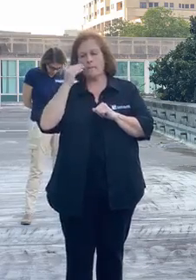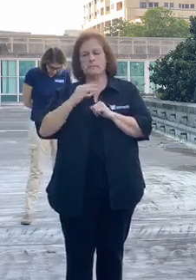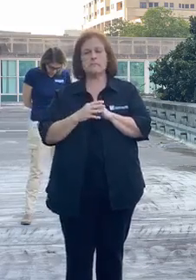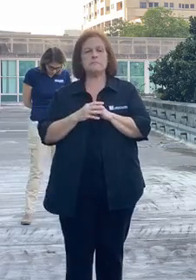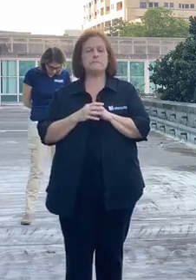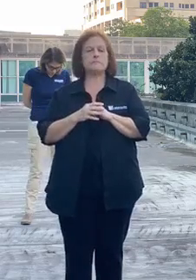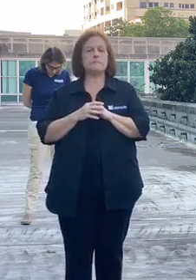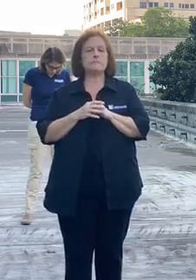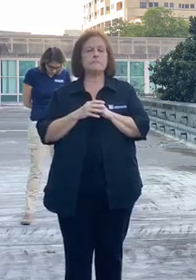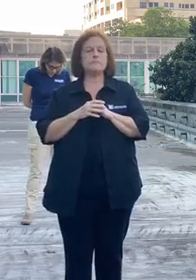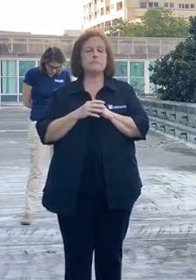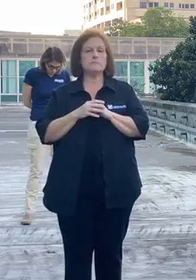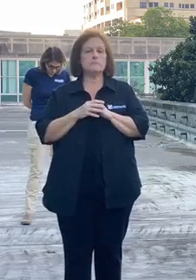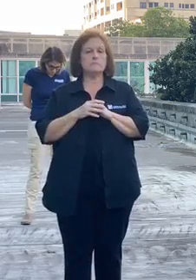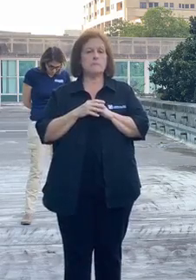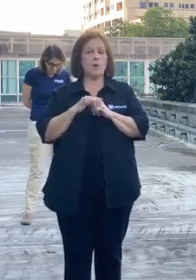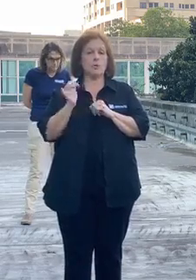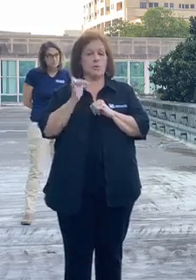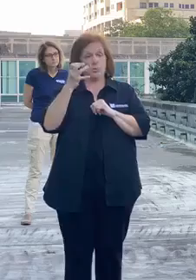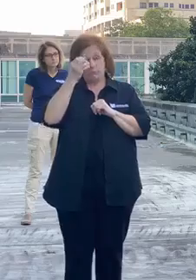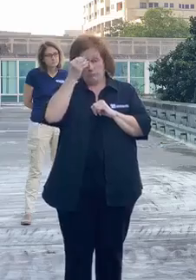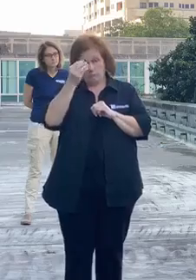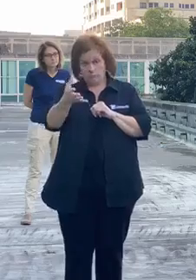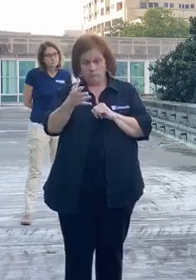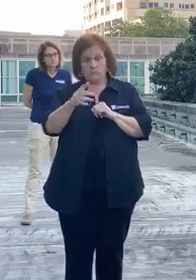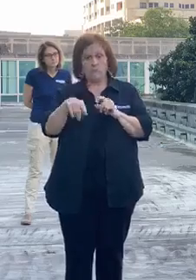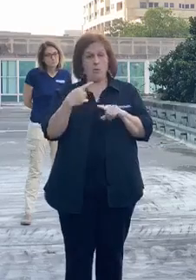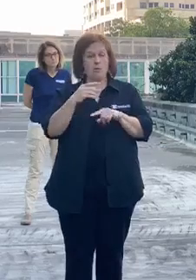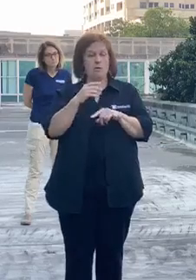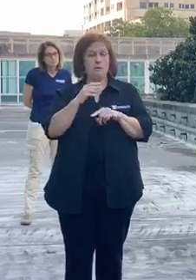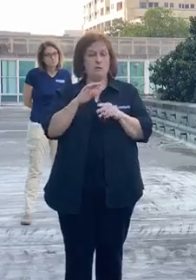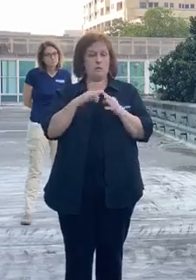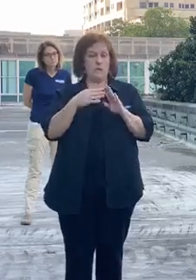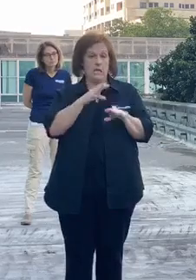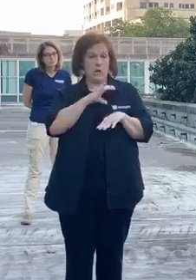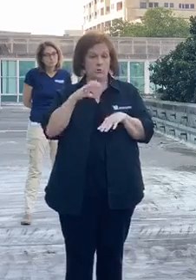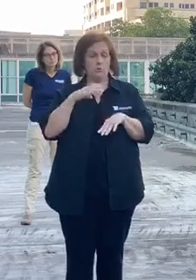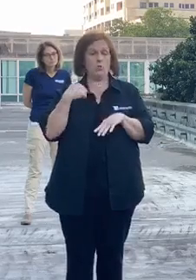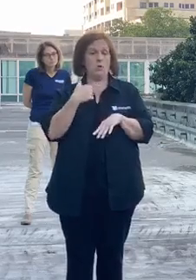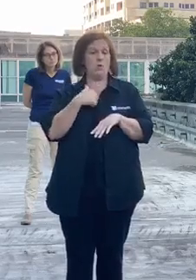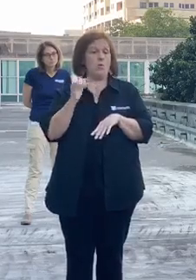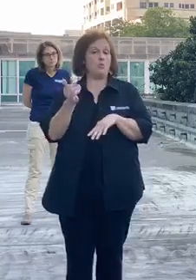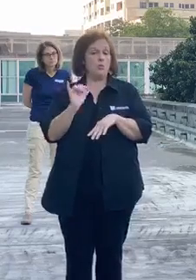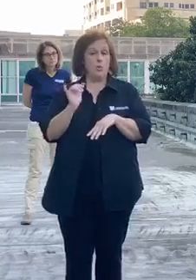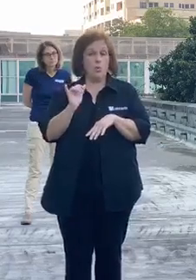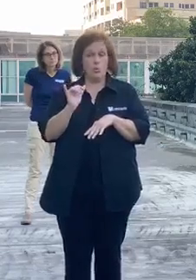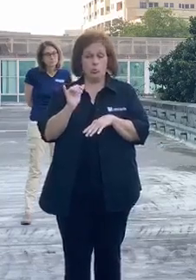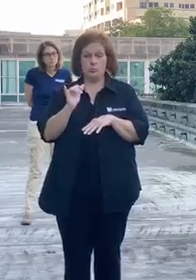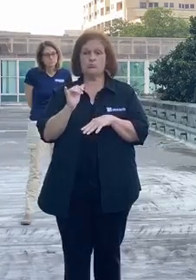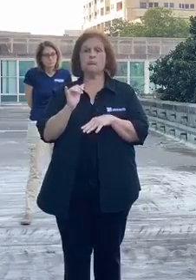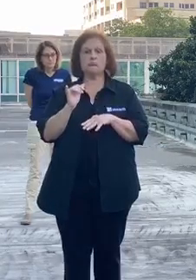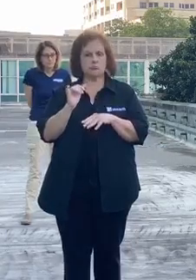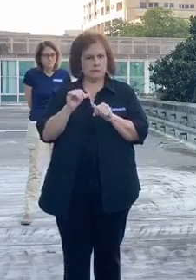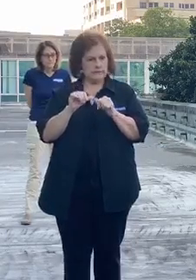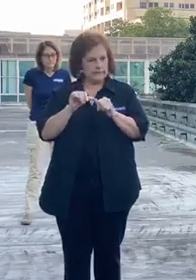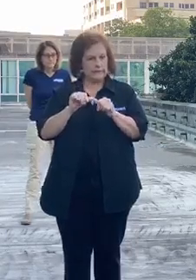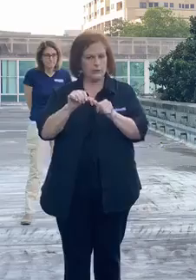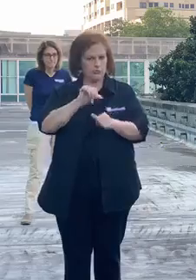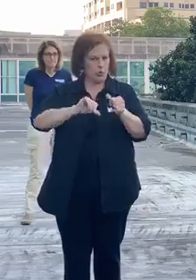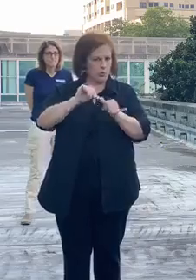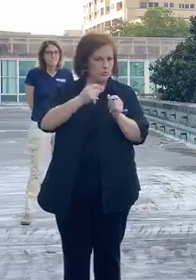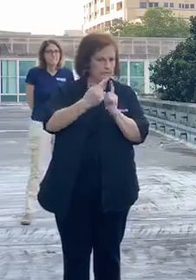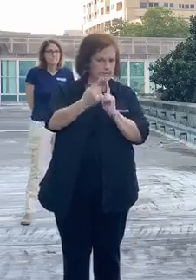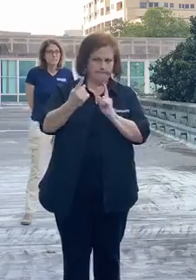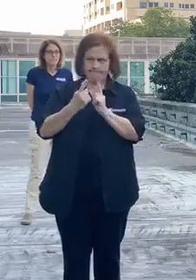and give an update on what's happening with the New Orleans City Council. Of course, we're also continuing our social distancing measures. So